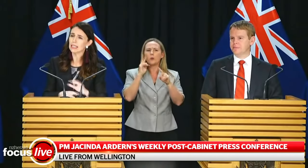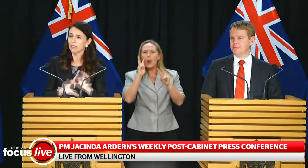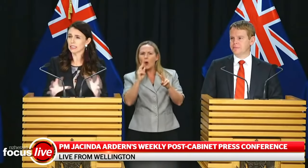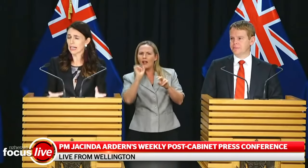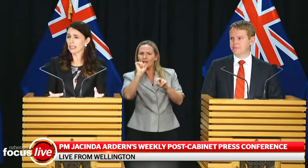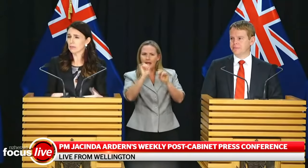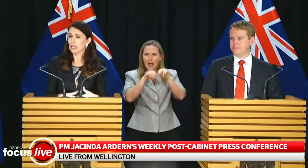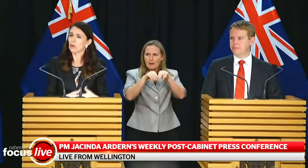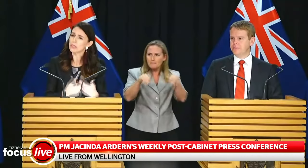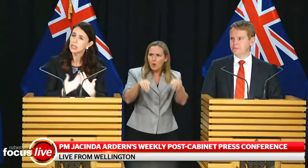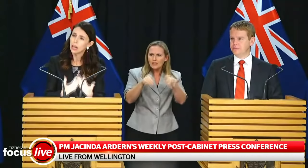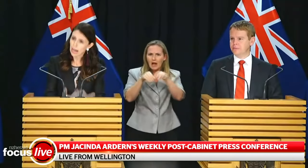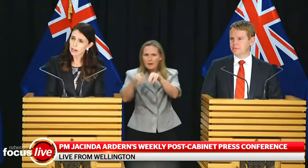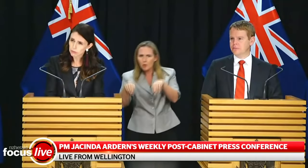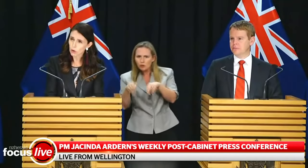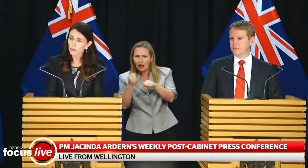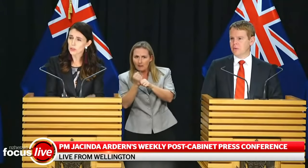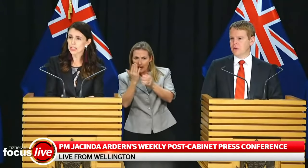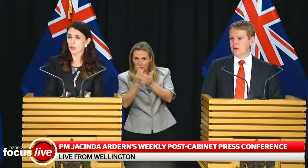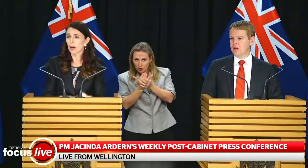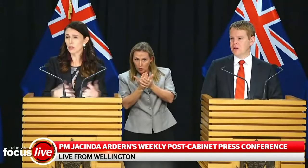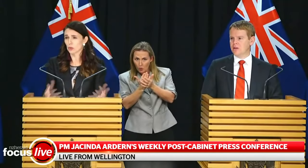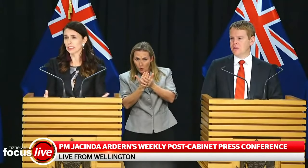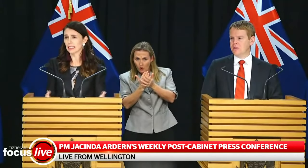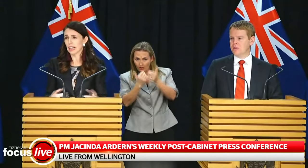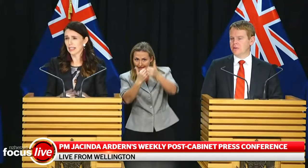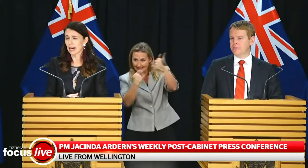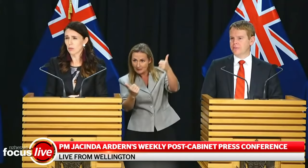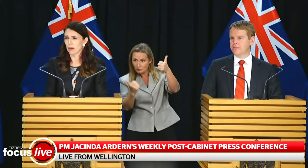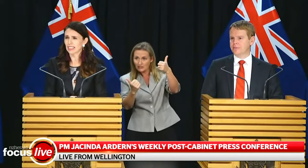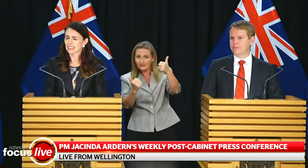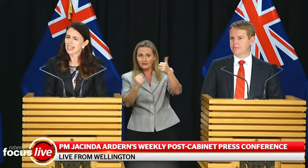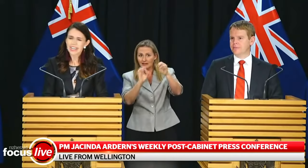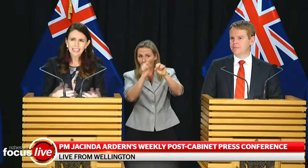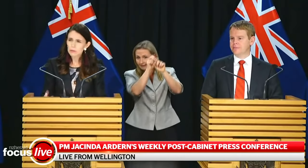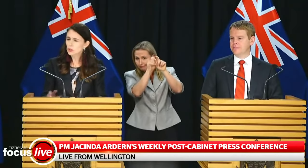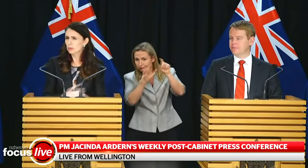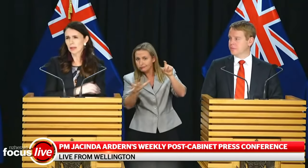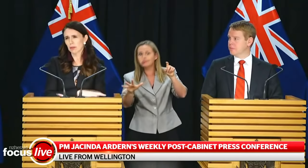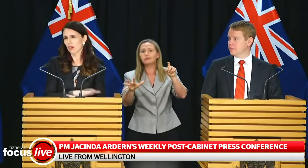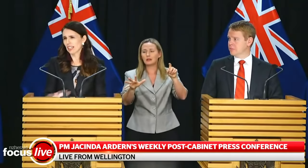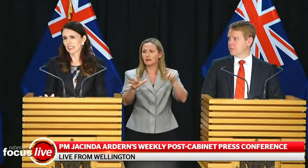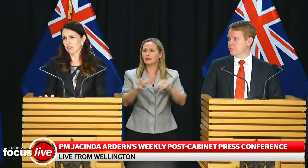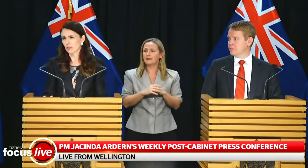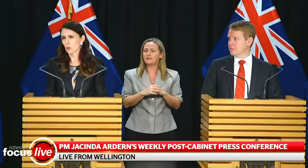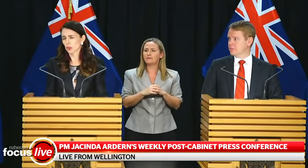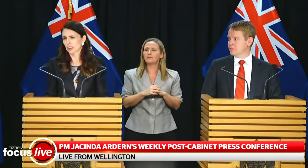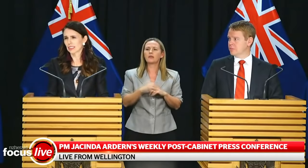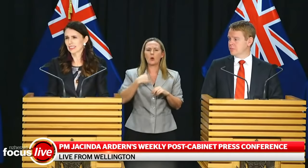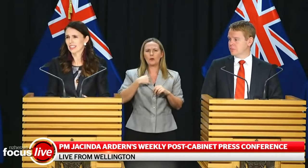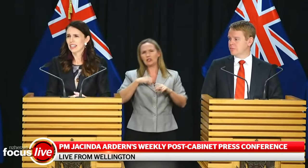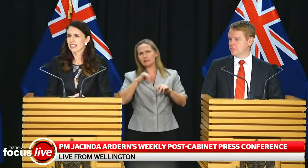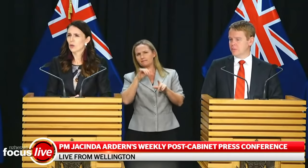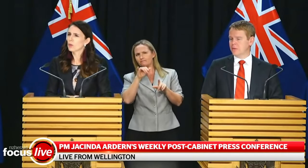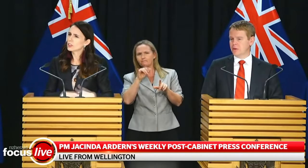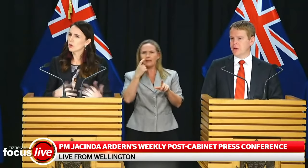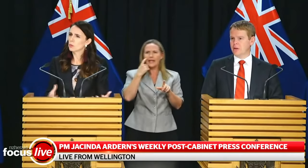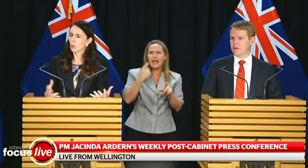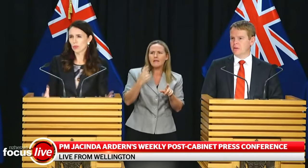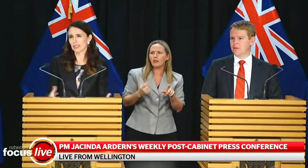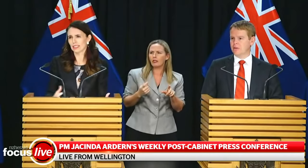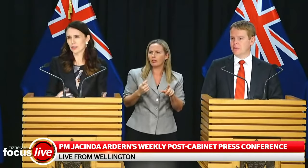be that they've contained themselves from New South Wales or indeed other outbreaks. And then we'll just be applying a level of cautiousness.